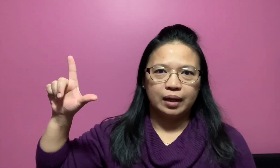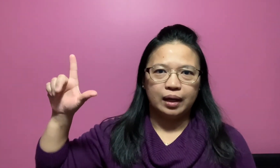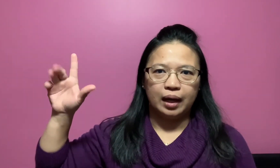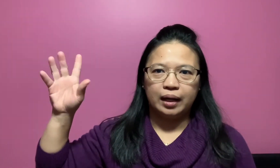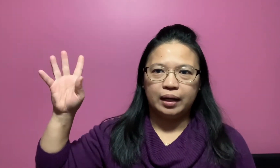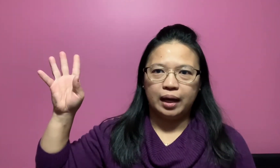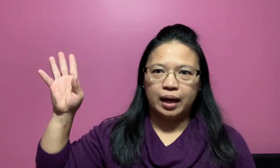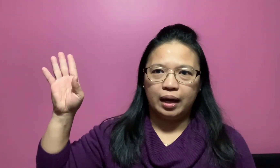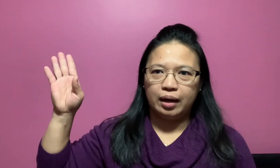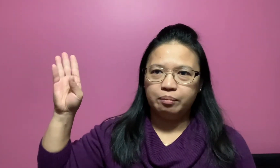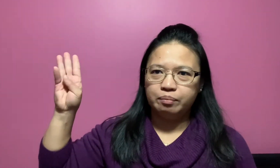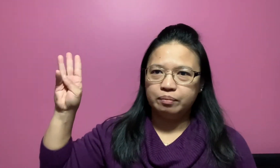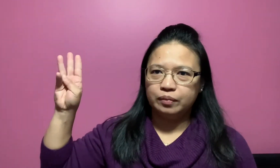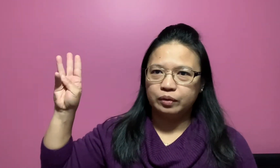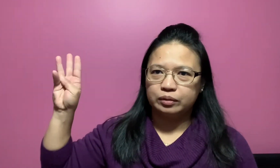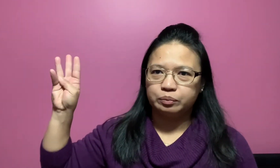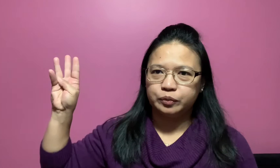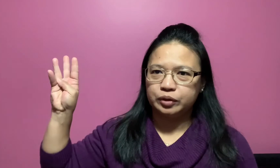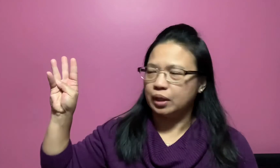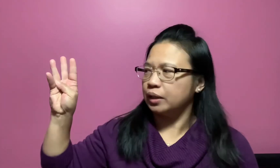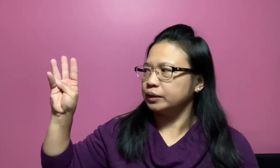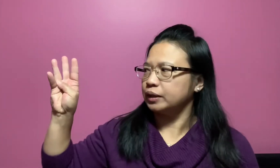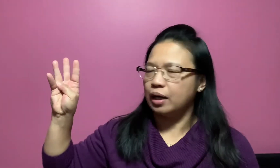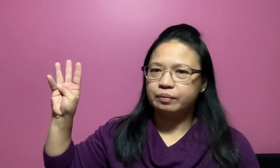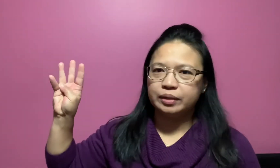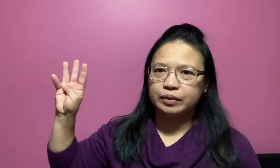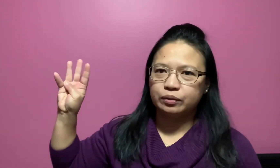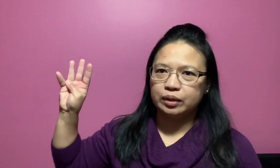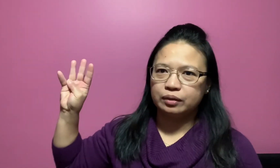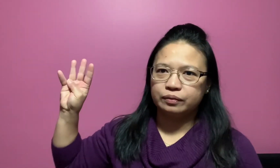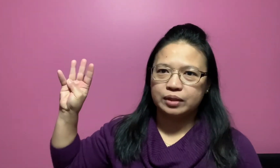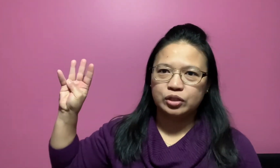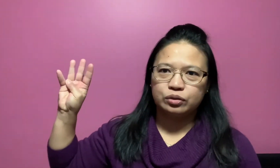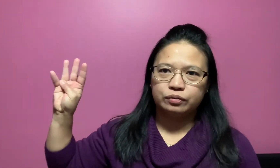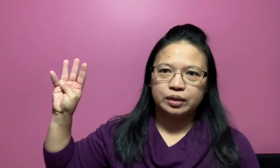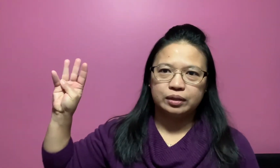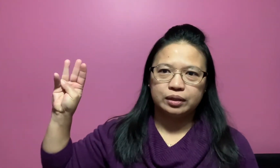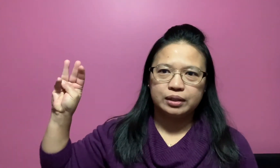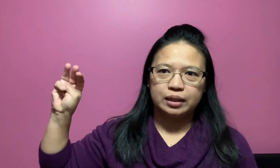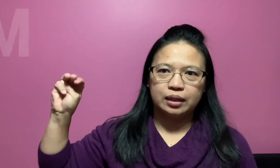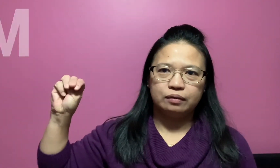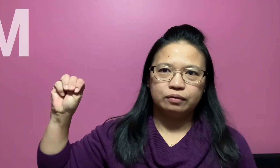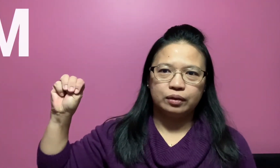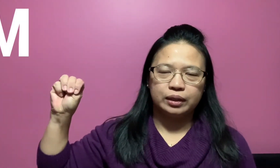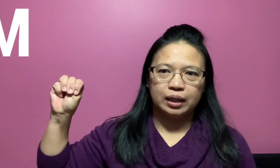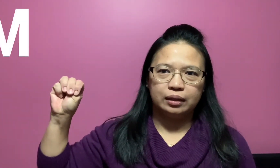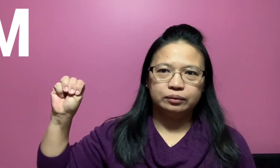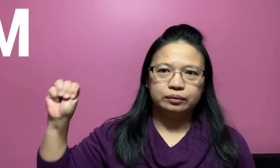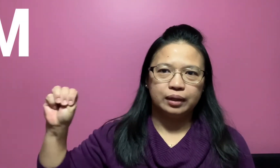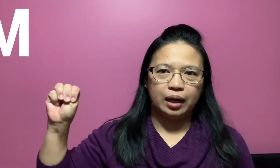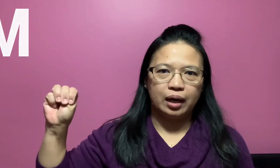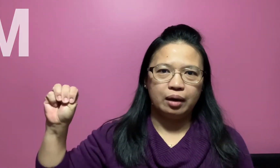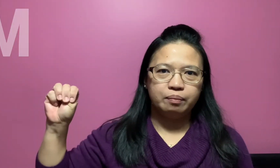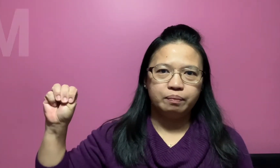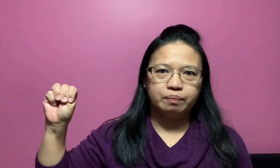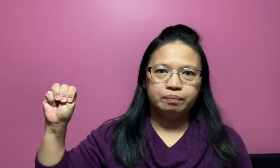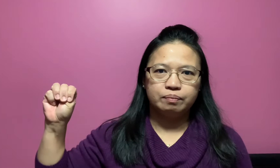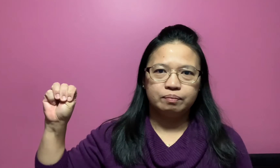And then M. We'll put our thumb in between of these two fingers and then fold it down. M.